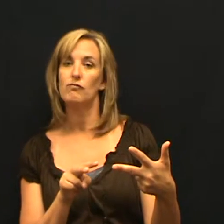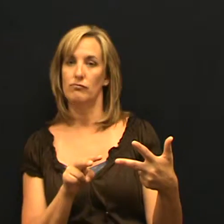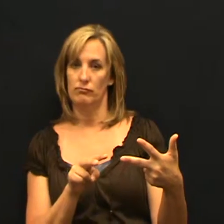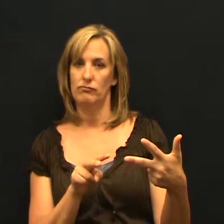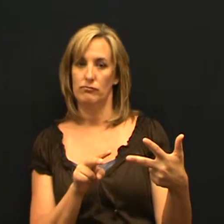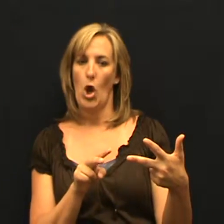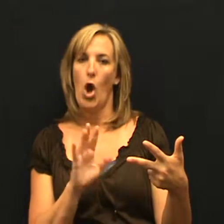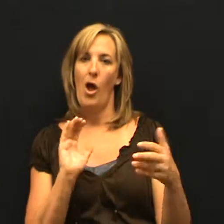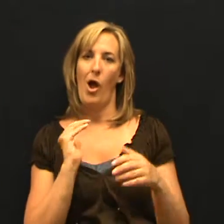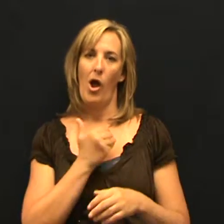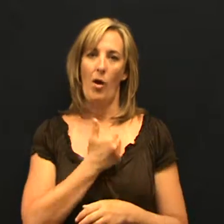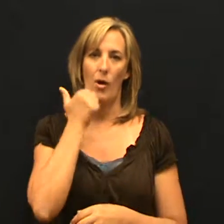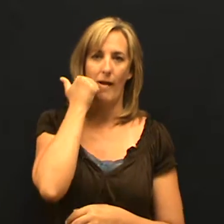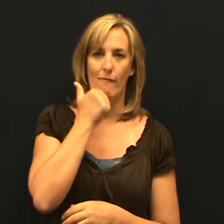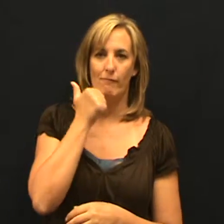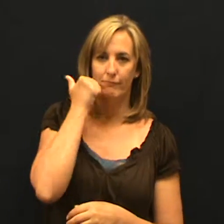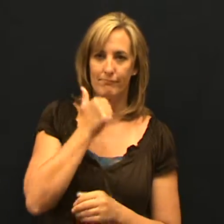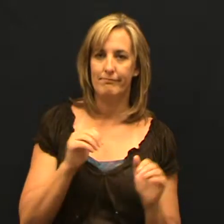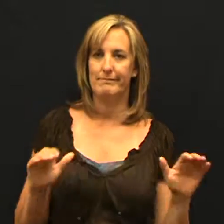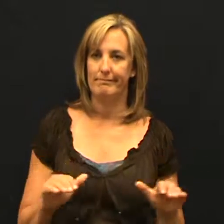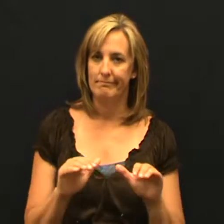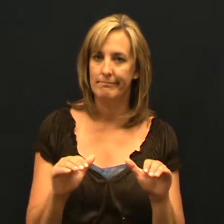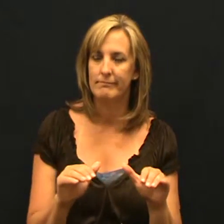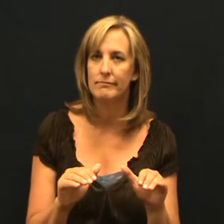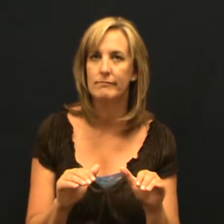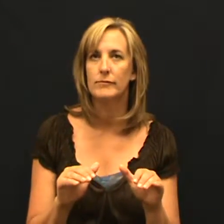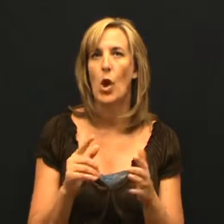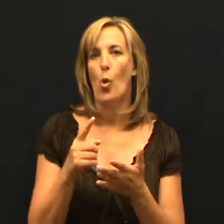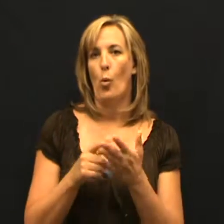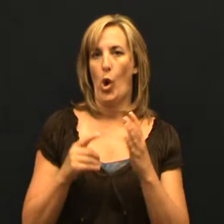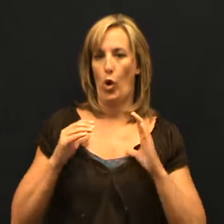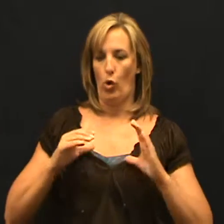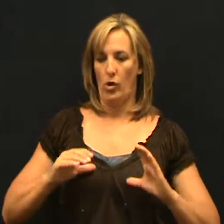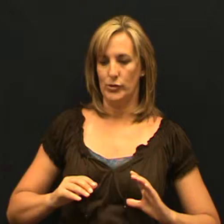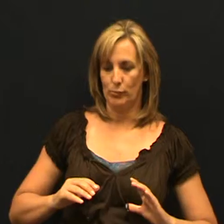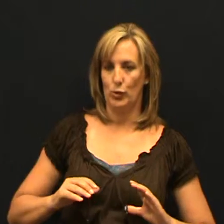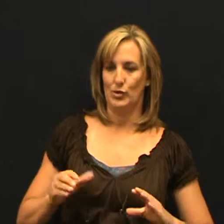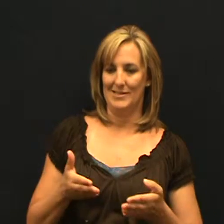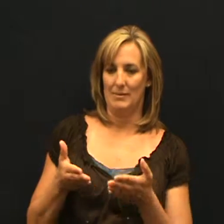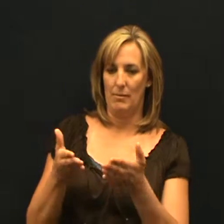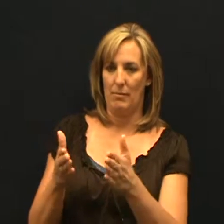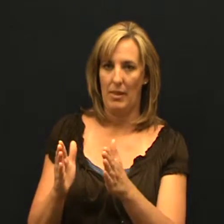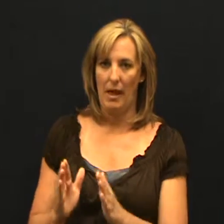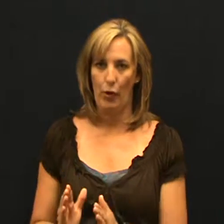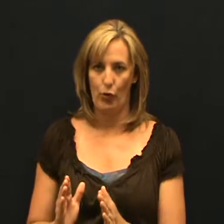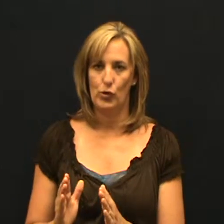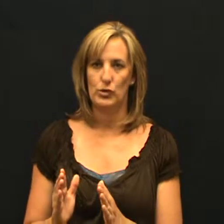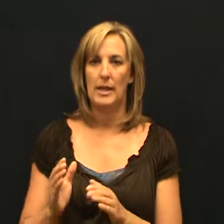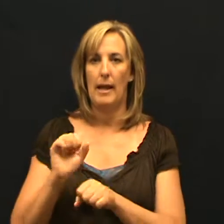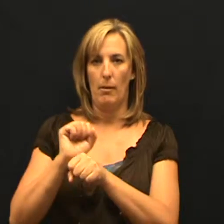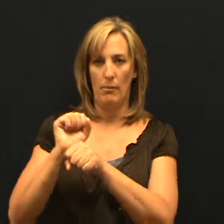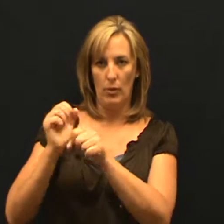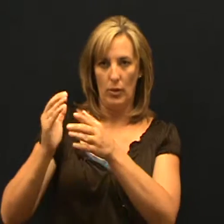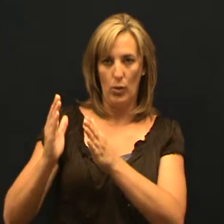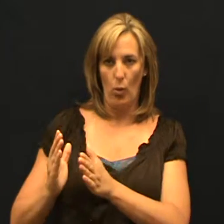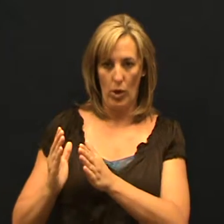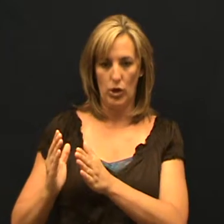with with our customers, our suppliers, and our employees. Investing is when